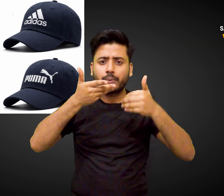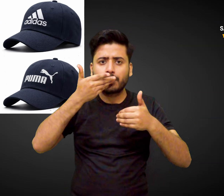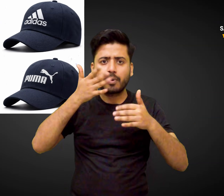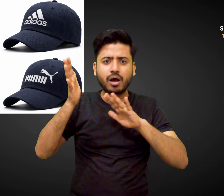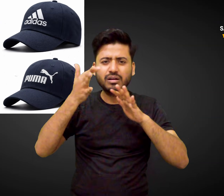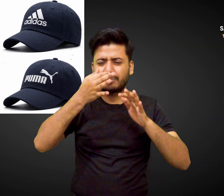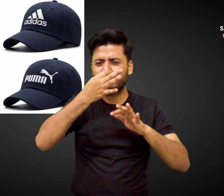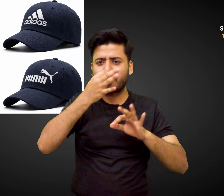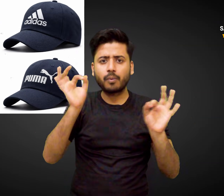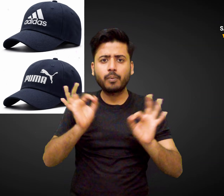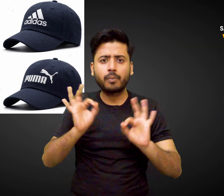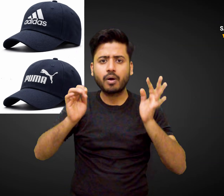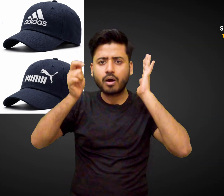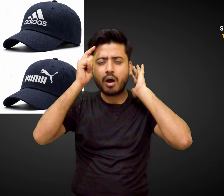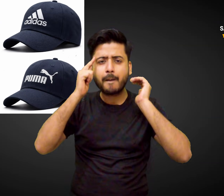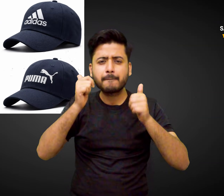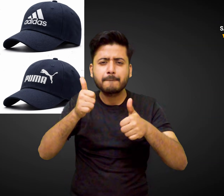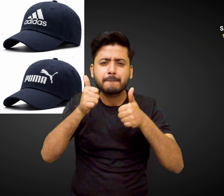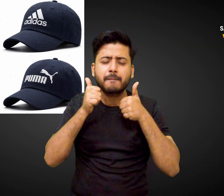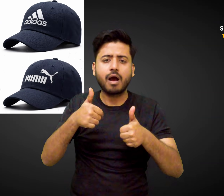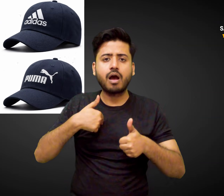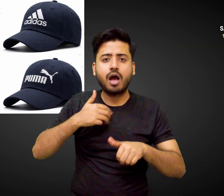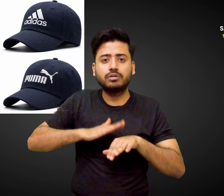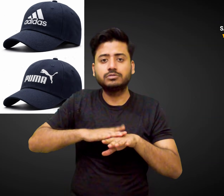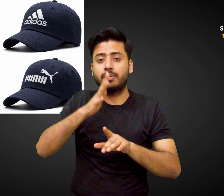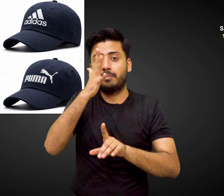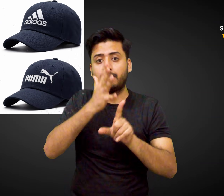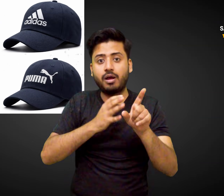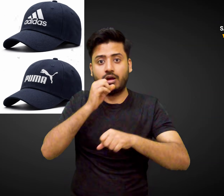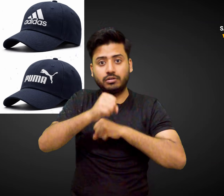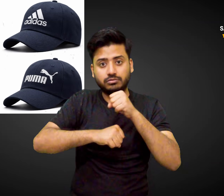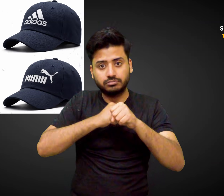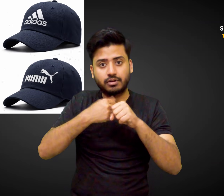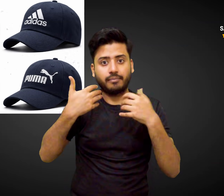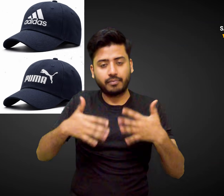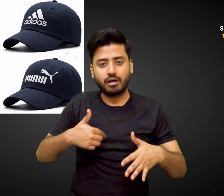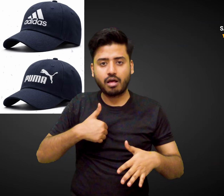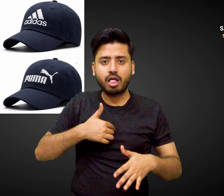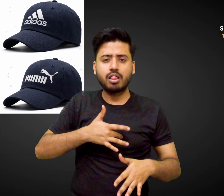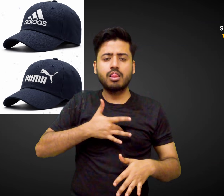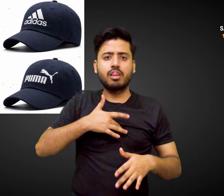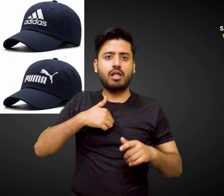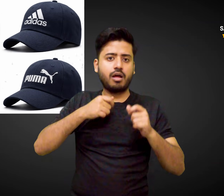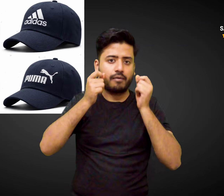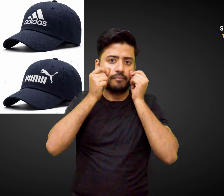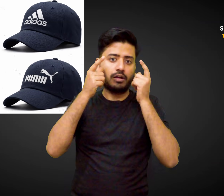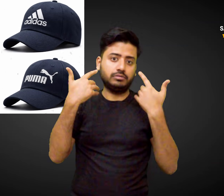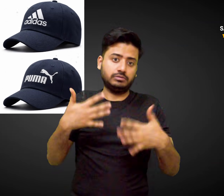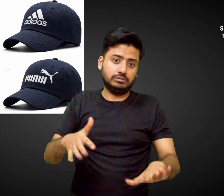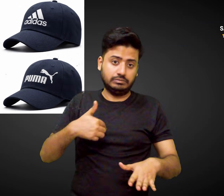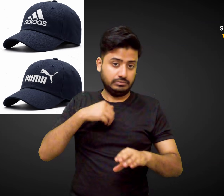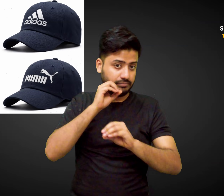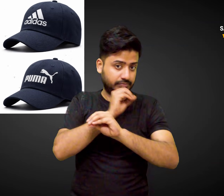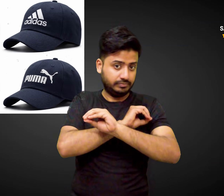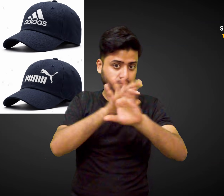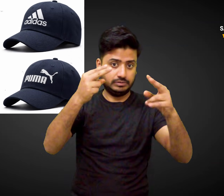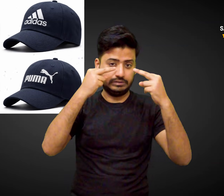to safety is reducing friction, ensuring breathability, and giving your hair a break. Comparison of top brands. While you mentioned